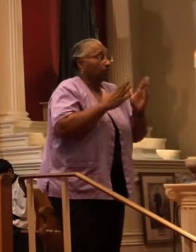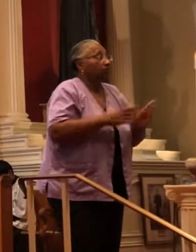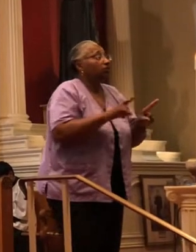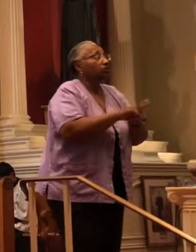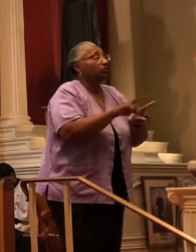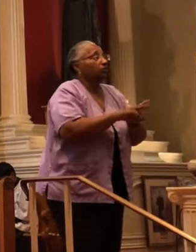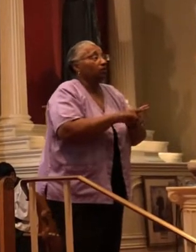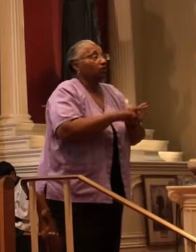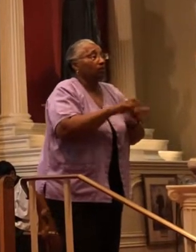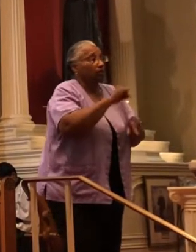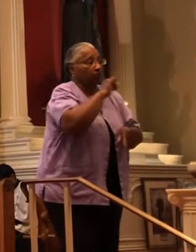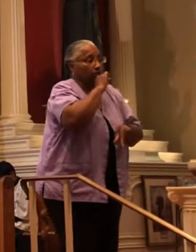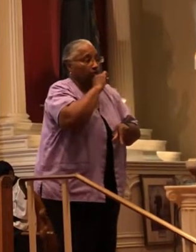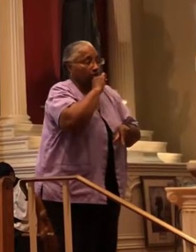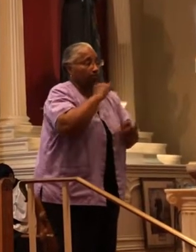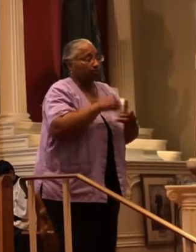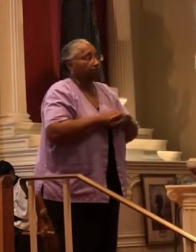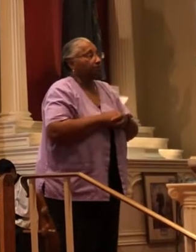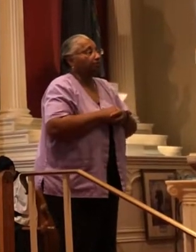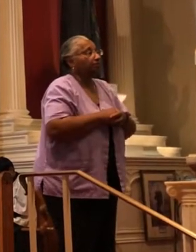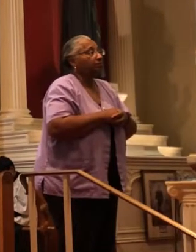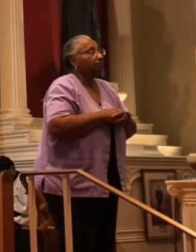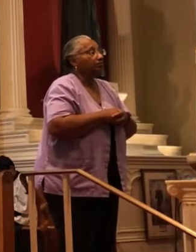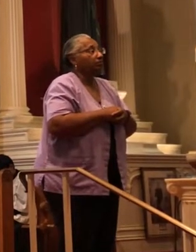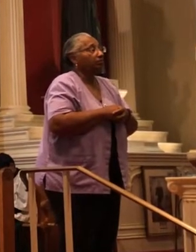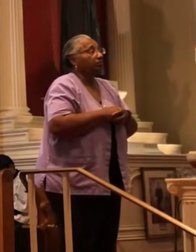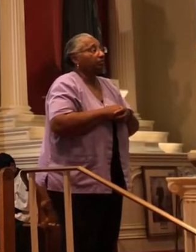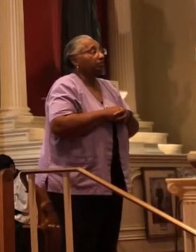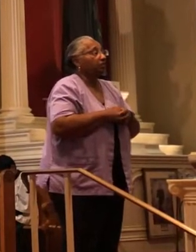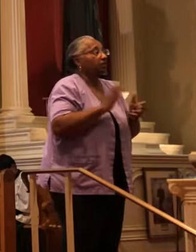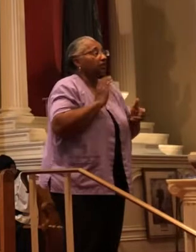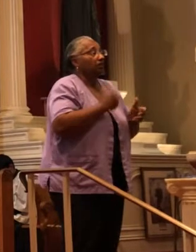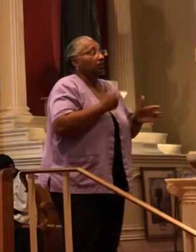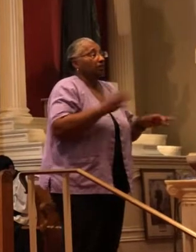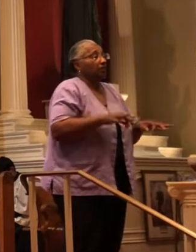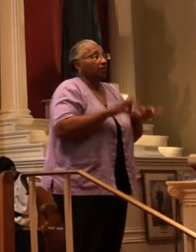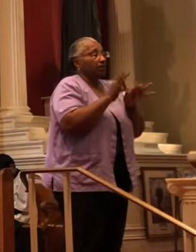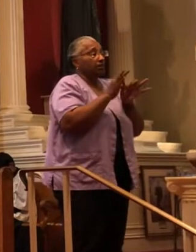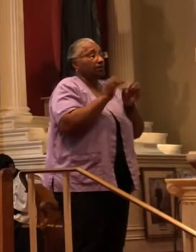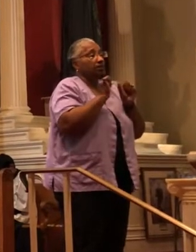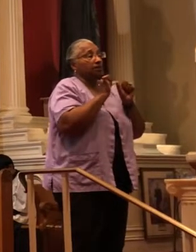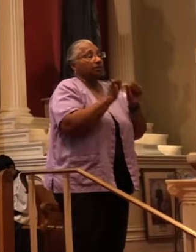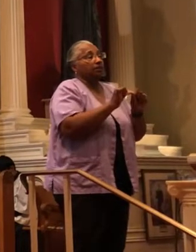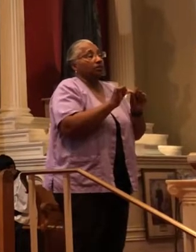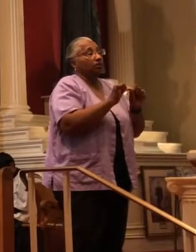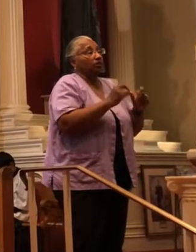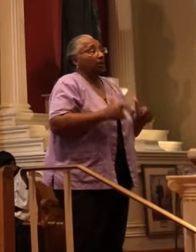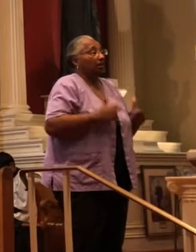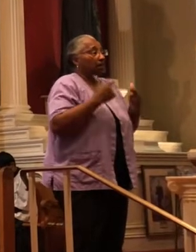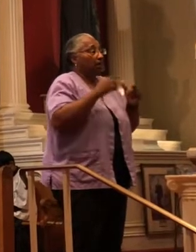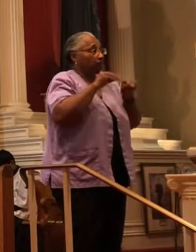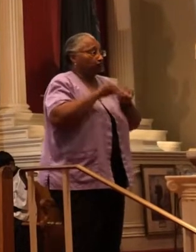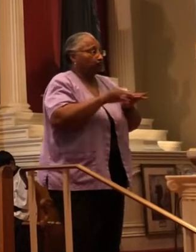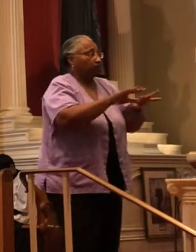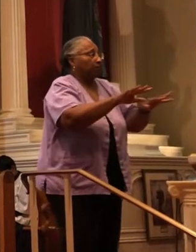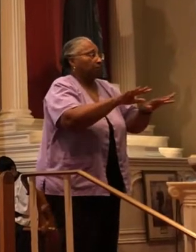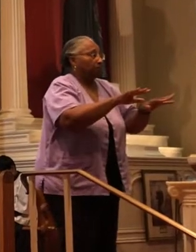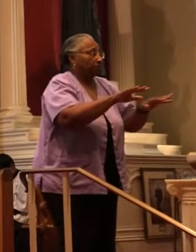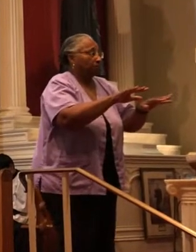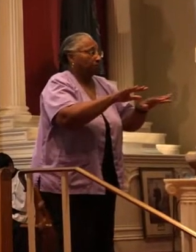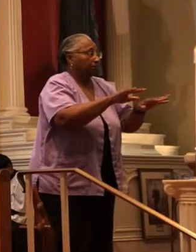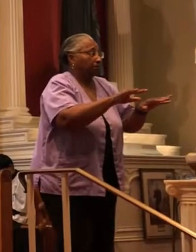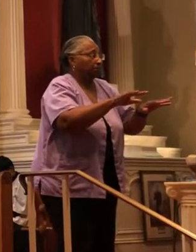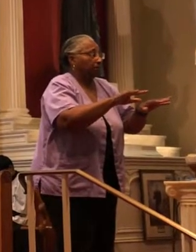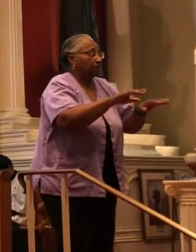well. The masses, we continue to live stream this Mass at